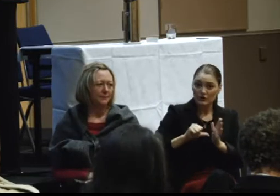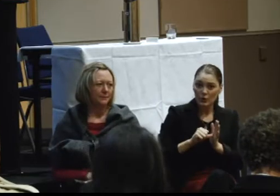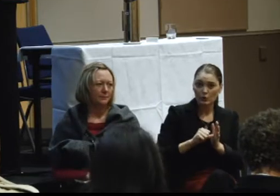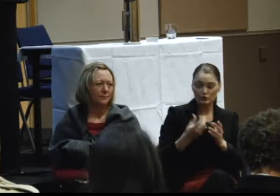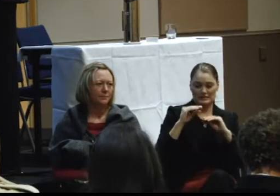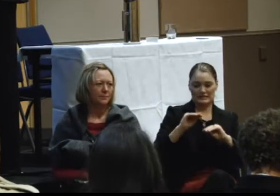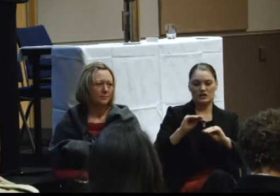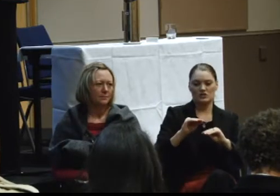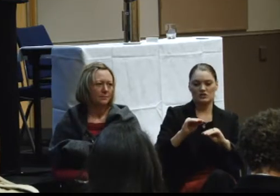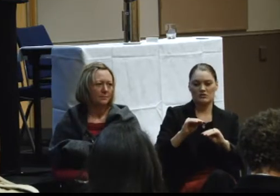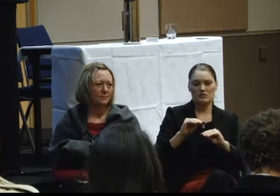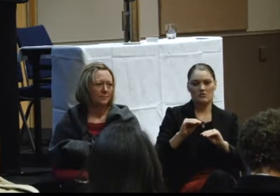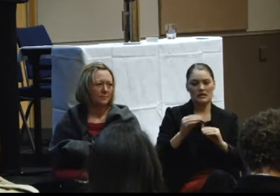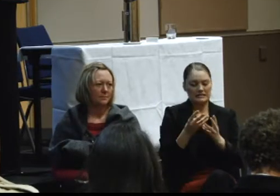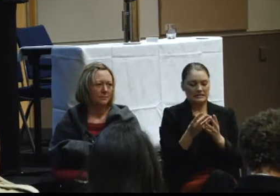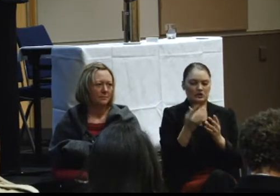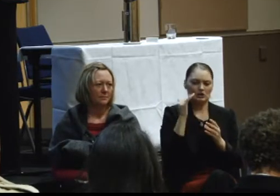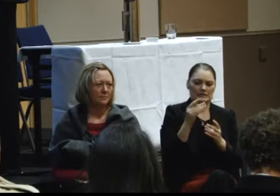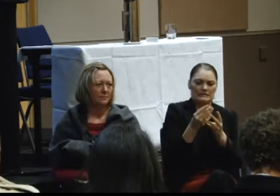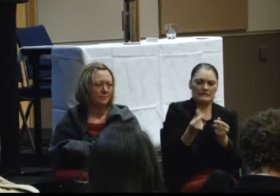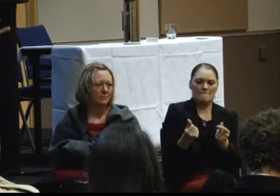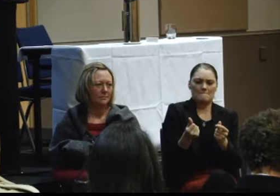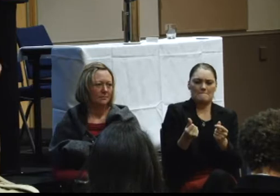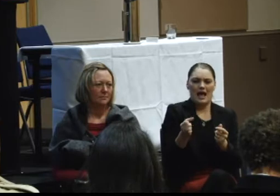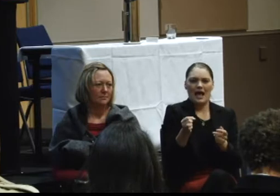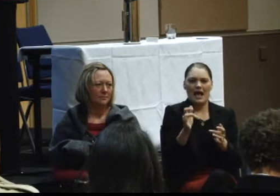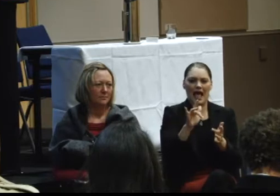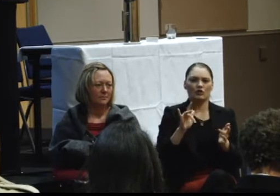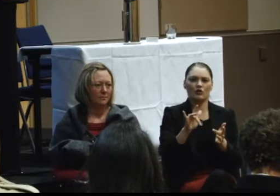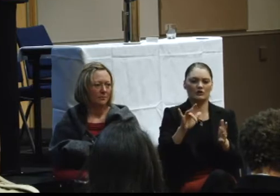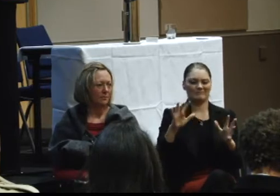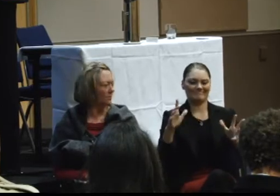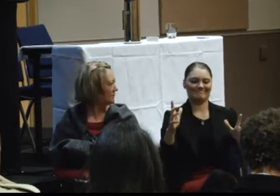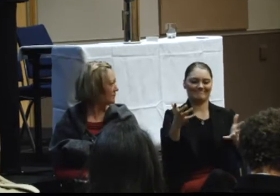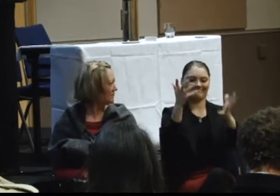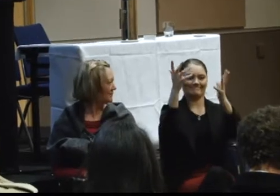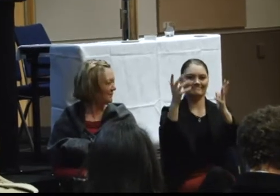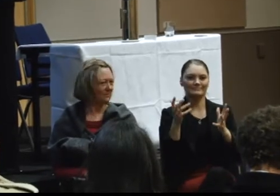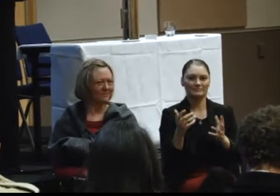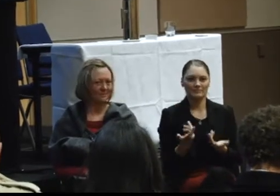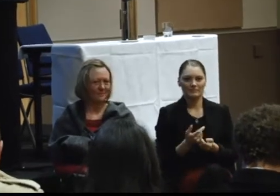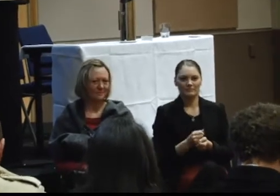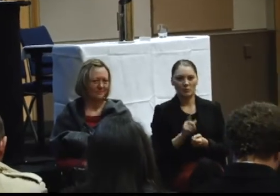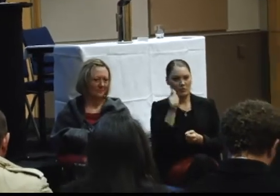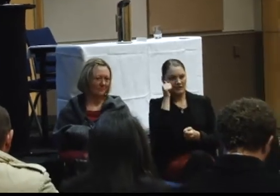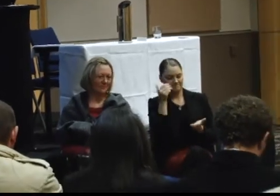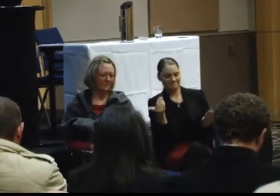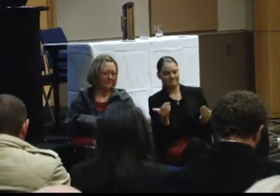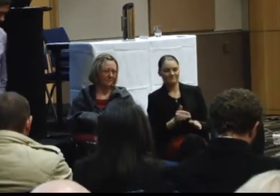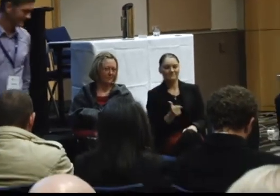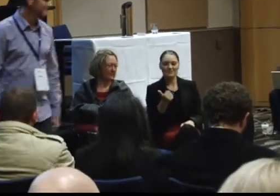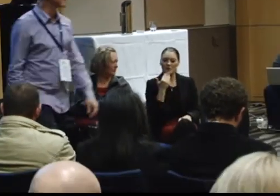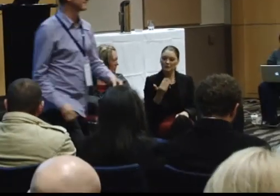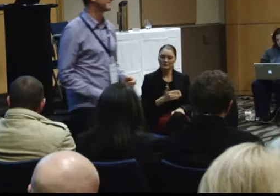just be perfectly suited for some electronic zhuzhing? So that's me. Thanks. Thank